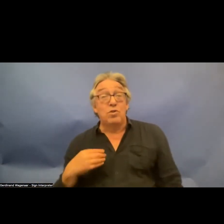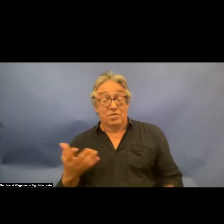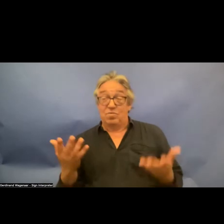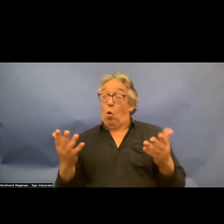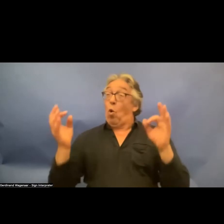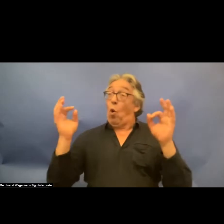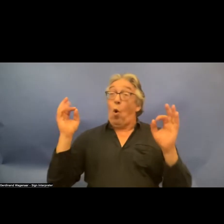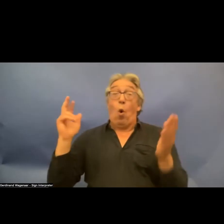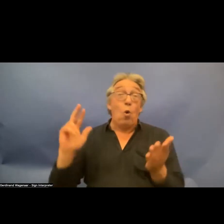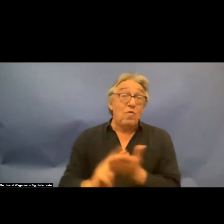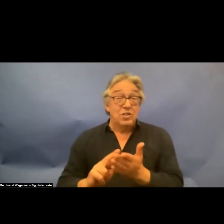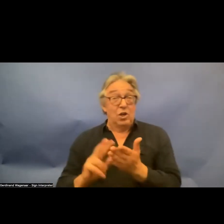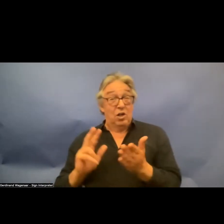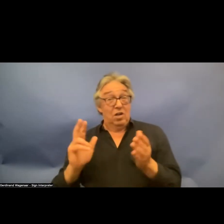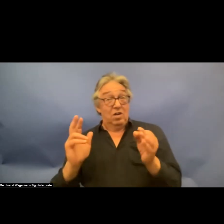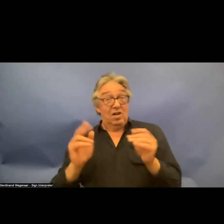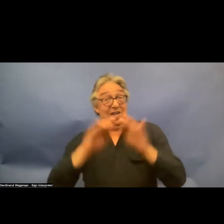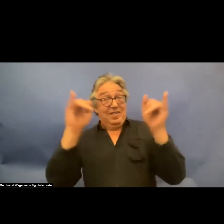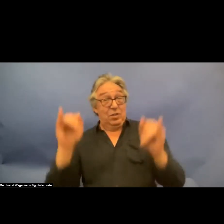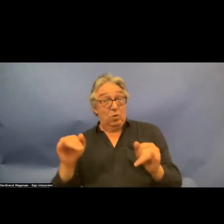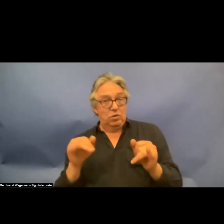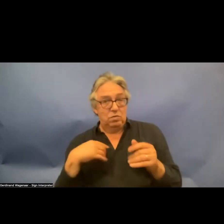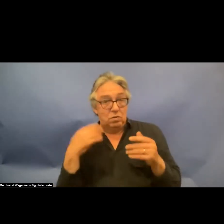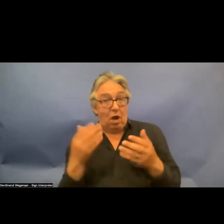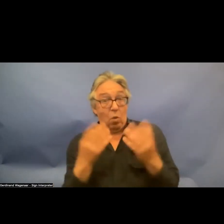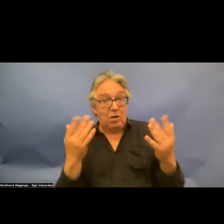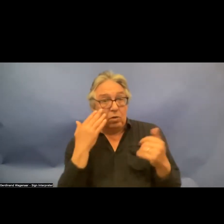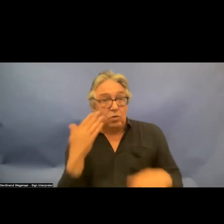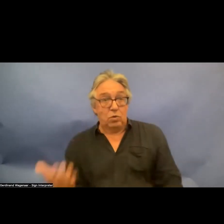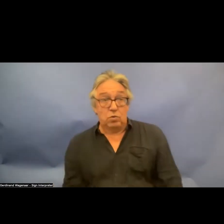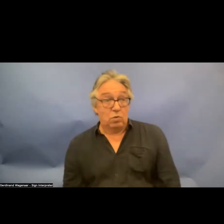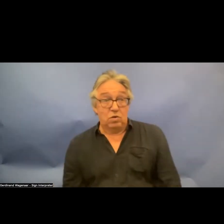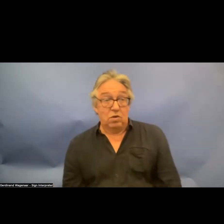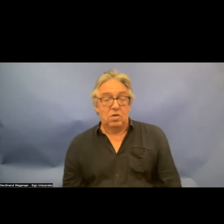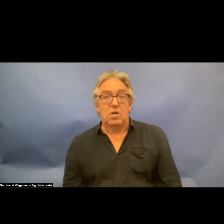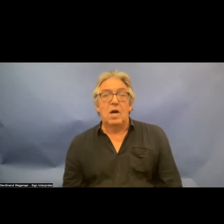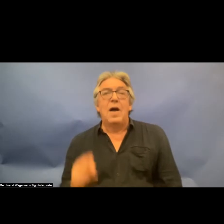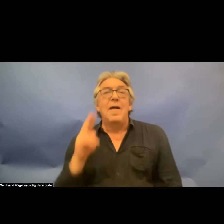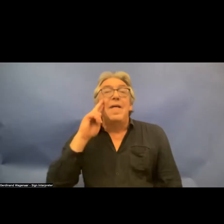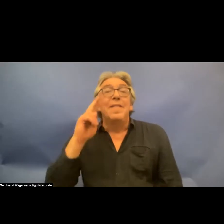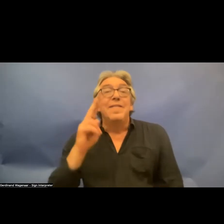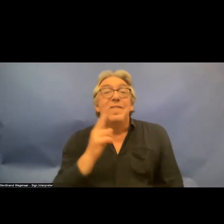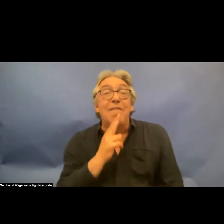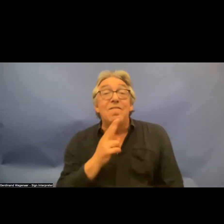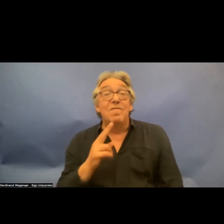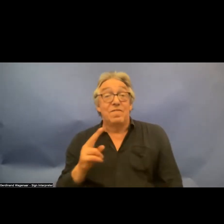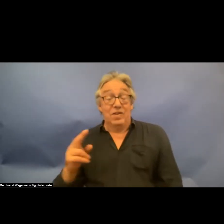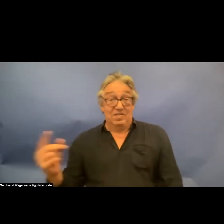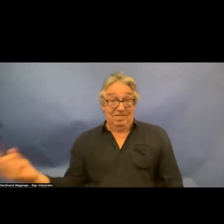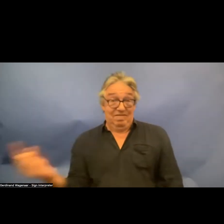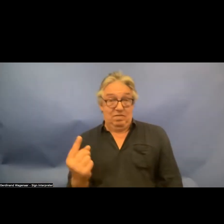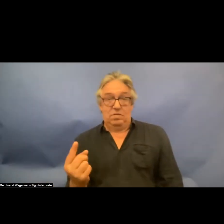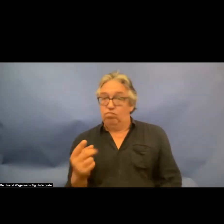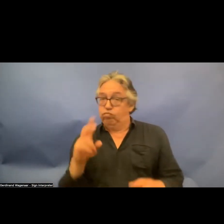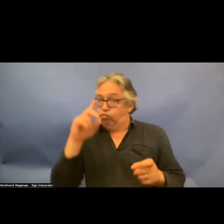difficult situation because almost nobody knows Ukrainian sign language. But in Poznan, where